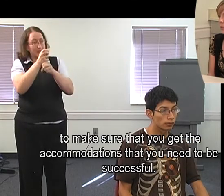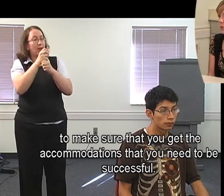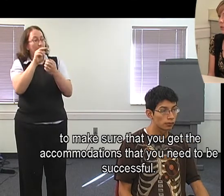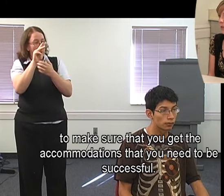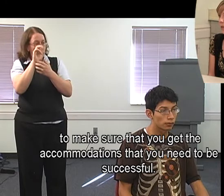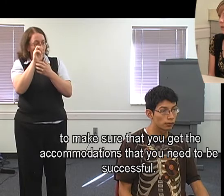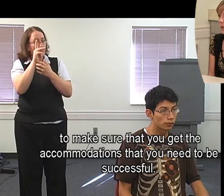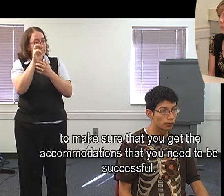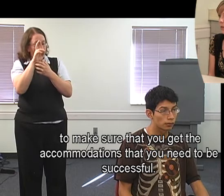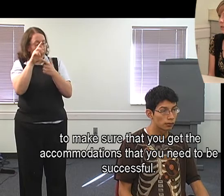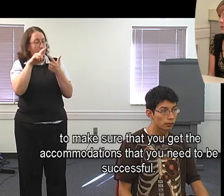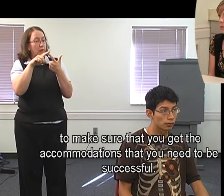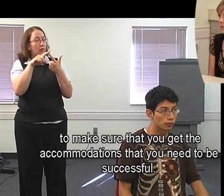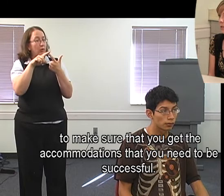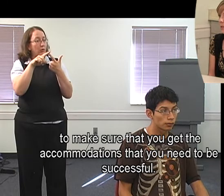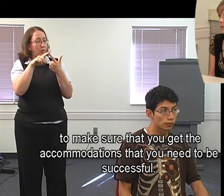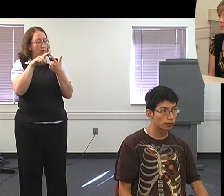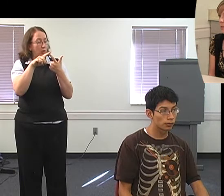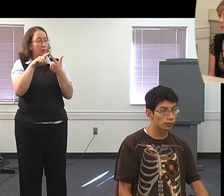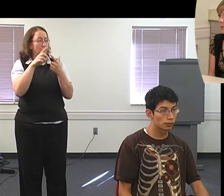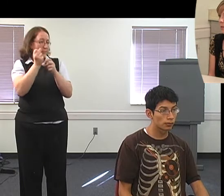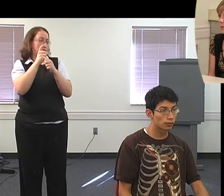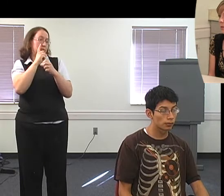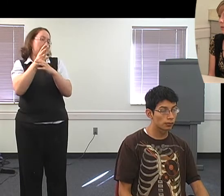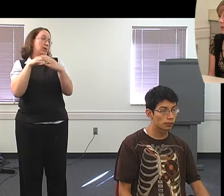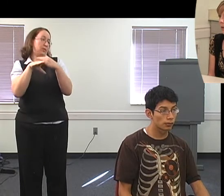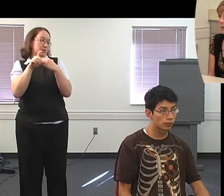make sure that you get the accommodations that you need to be